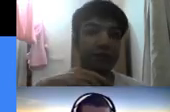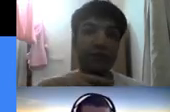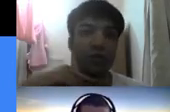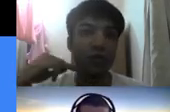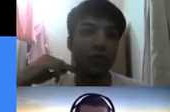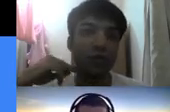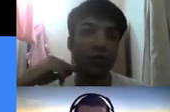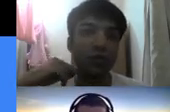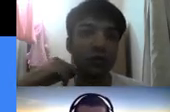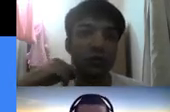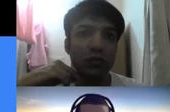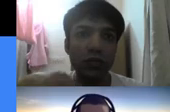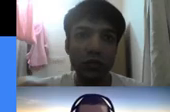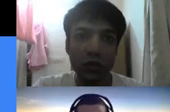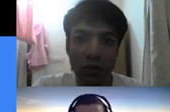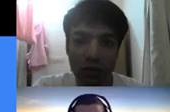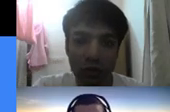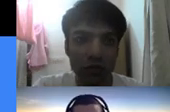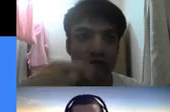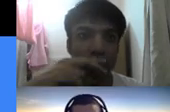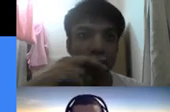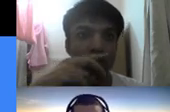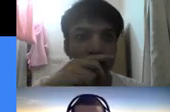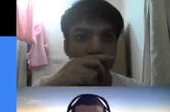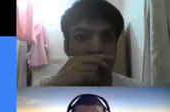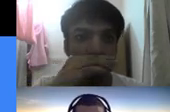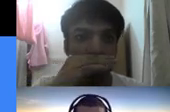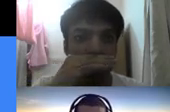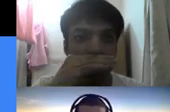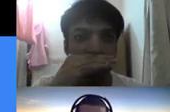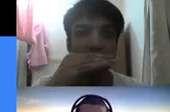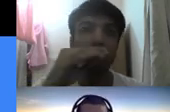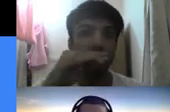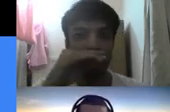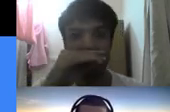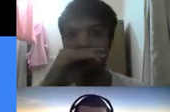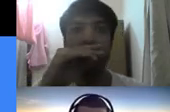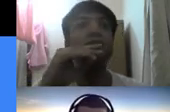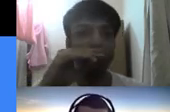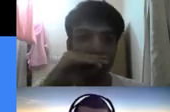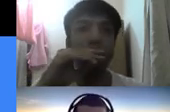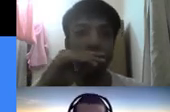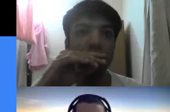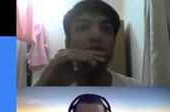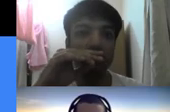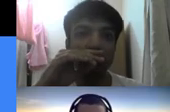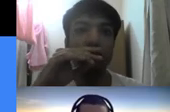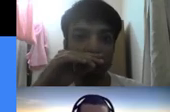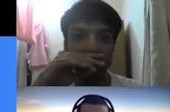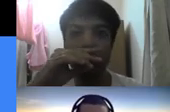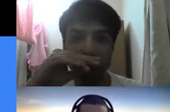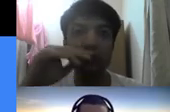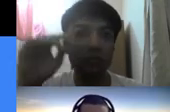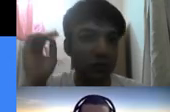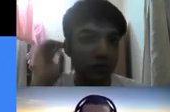public. Yeah, it's not like the main issue, but it is something